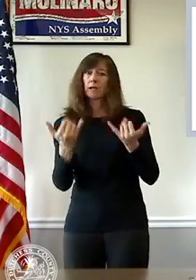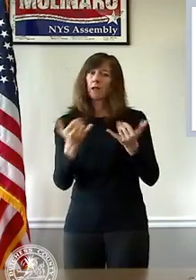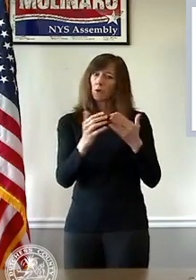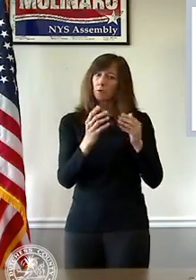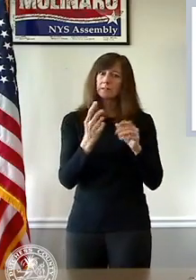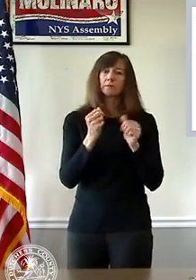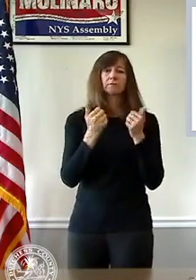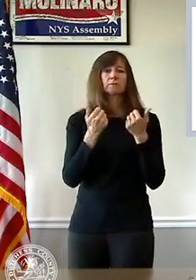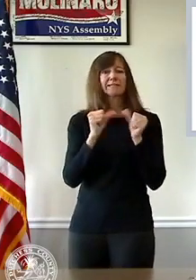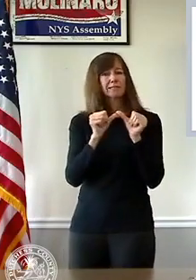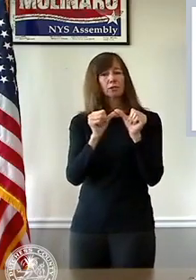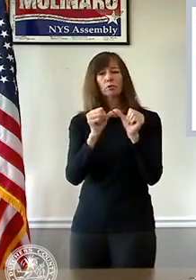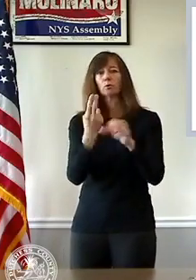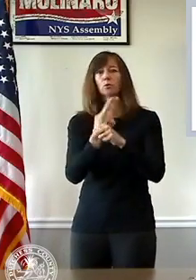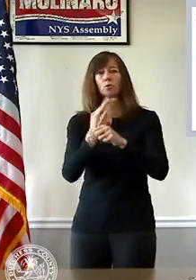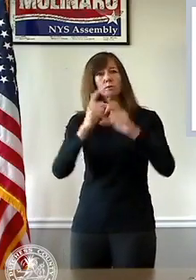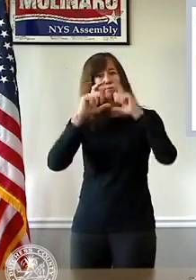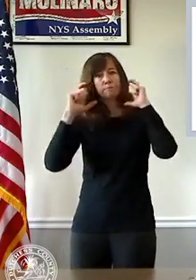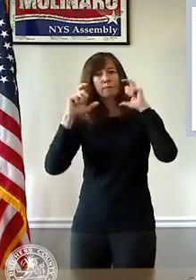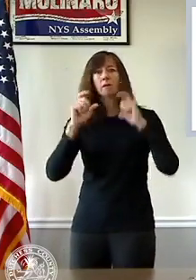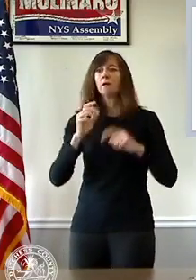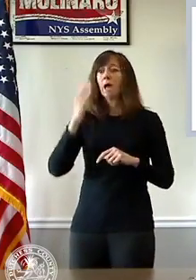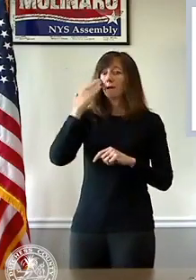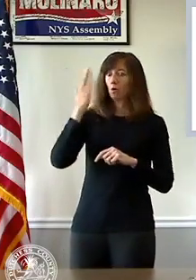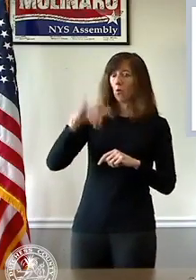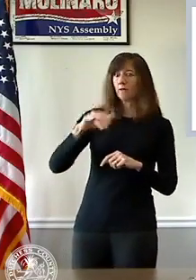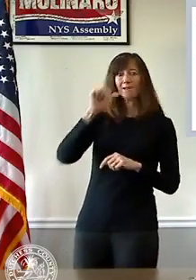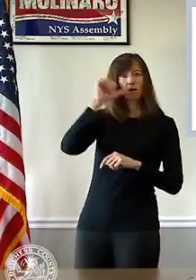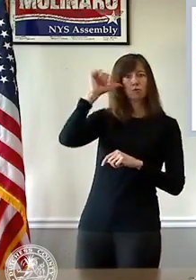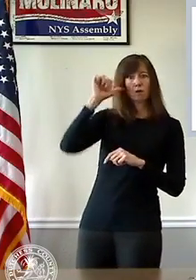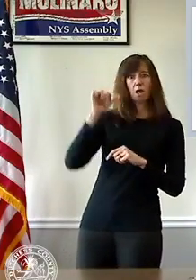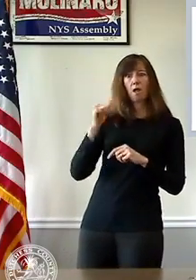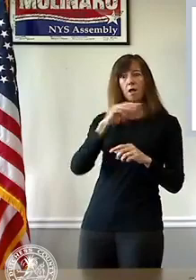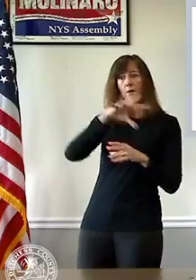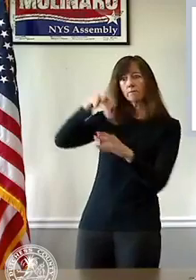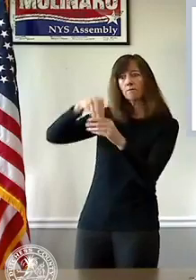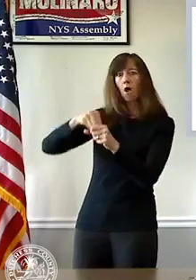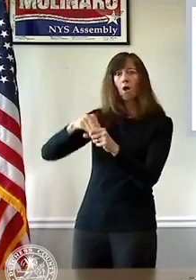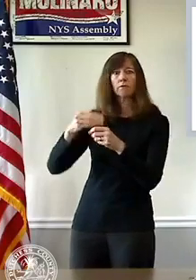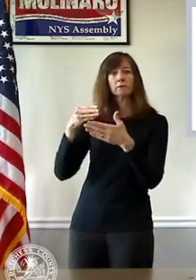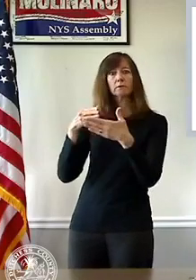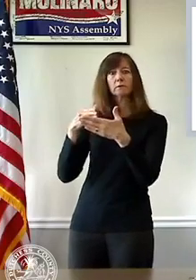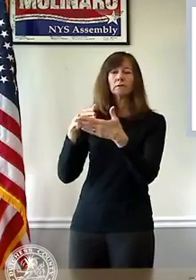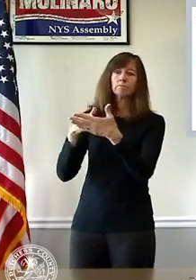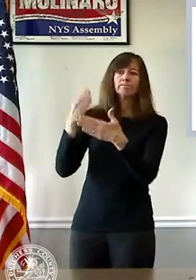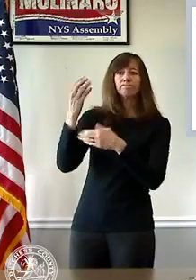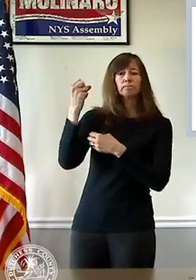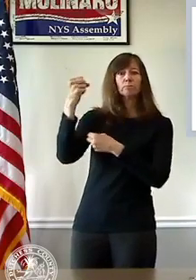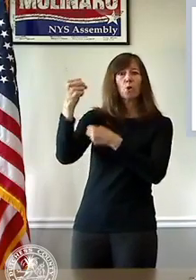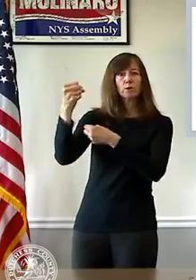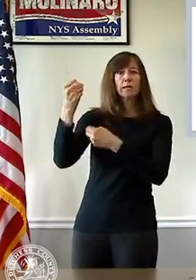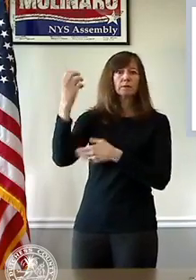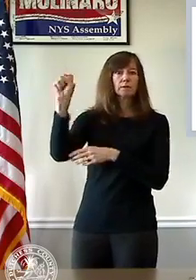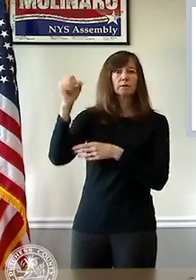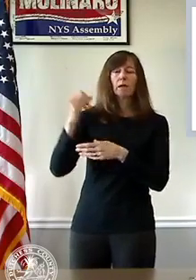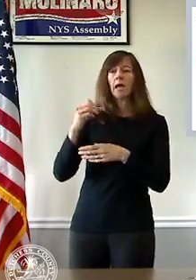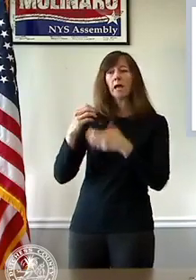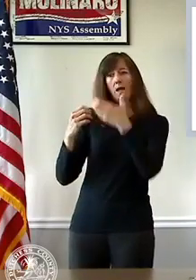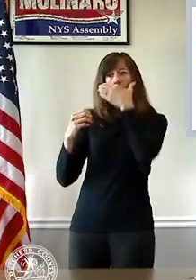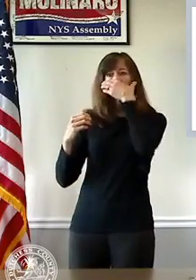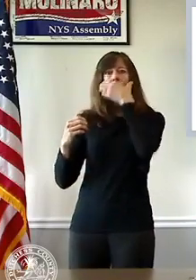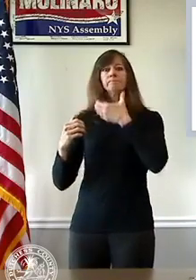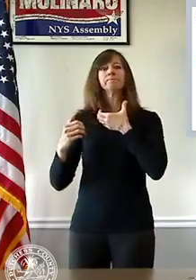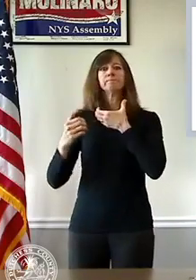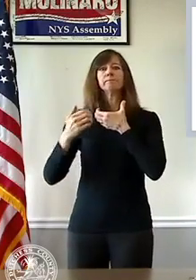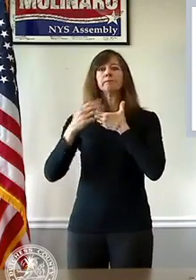as I participated in speaking to leaders at that protest, I did remove my face covering to speak. I know